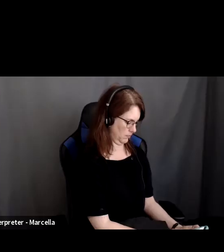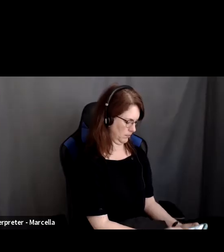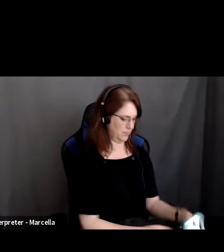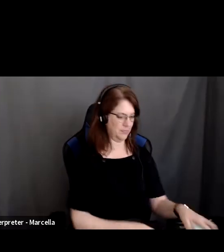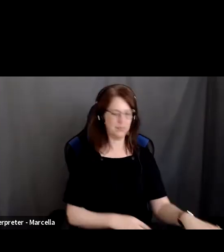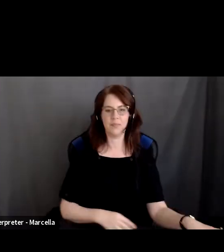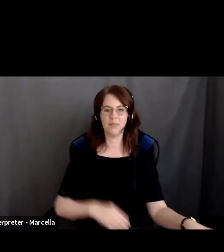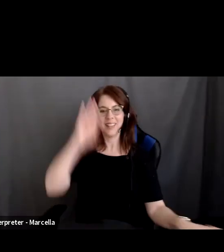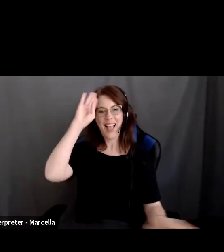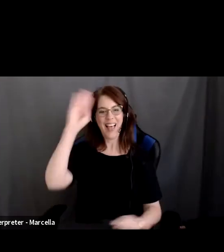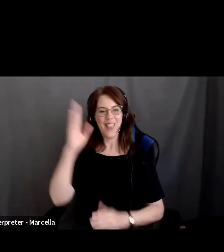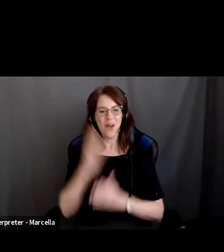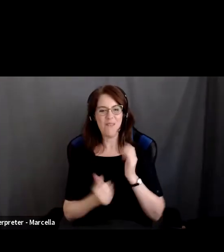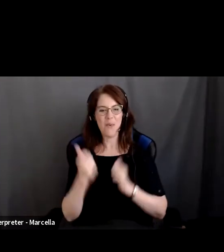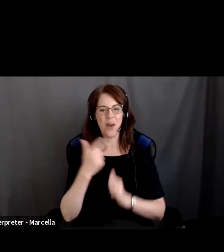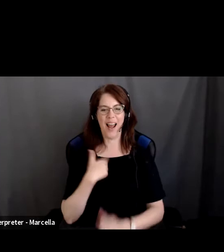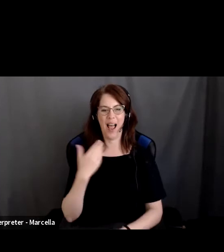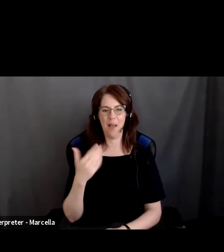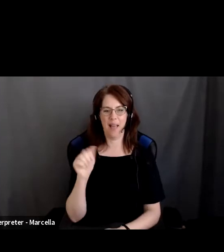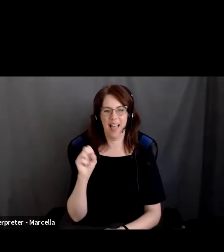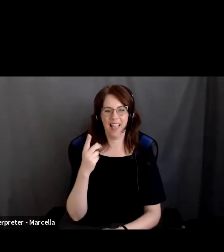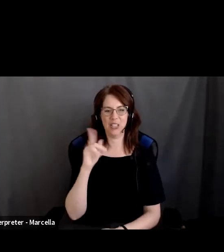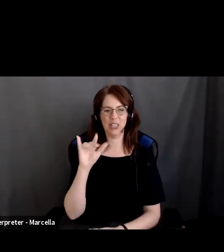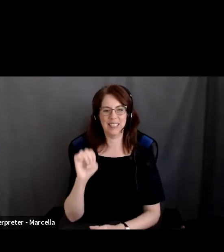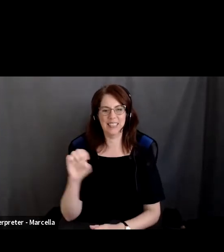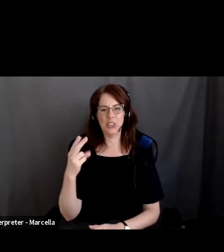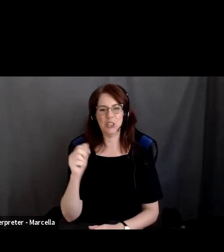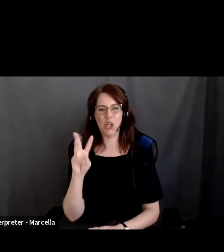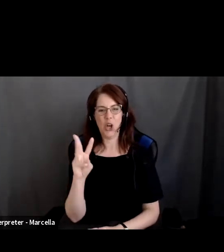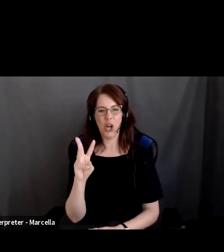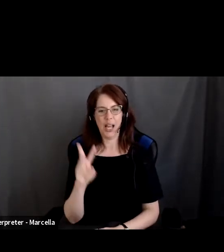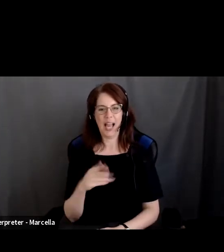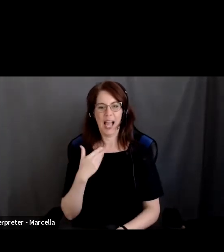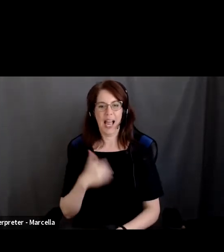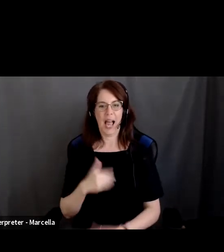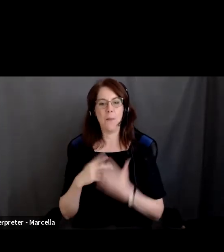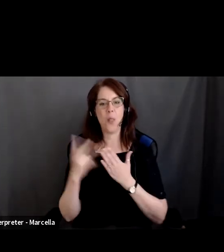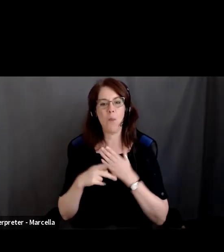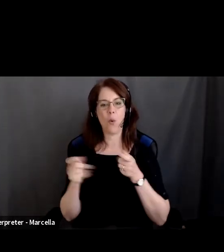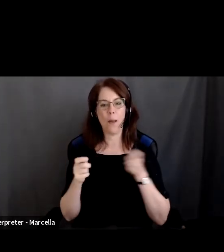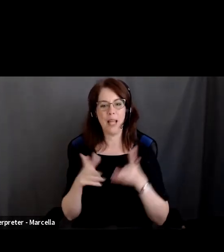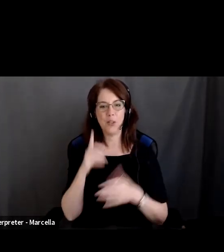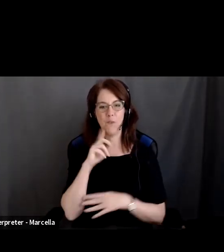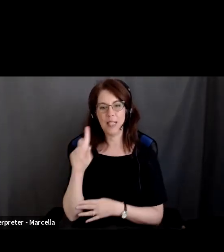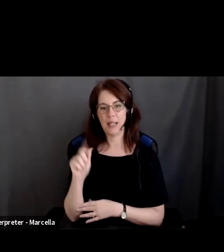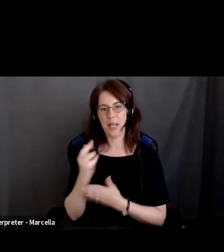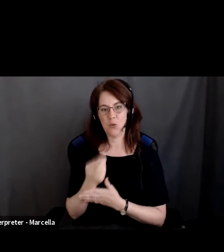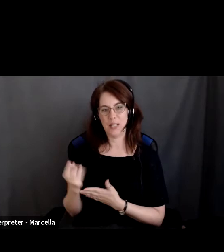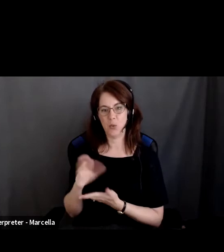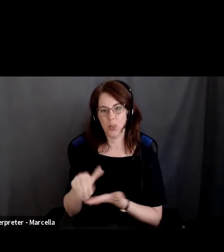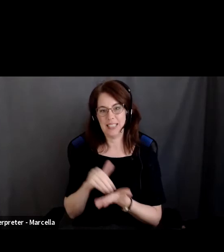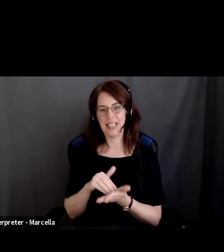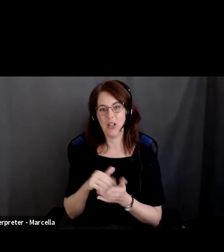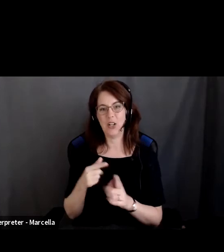Hello, everyone. I am Ashley Shaw. I am the program manager for Disability Resource Center out